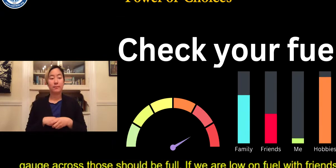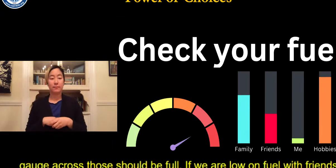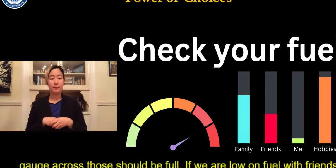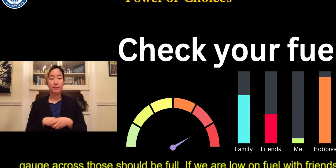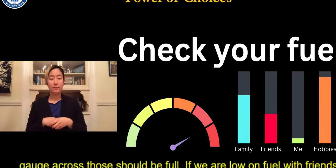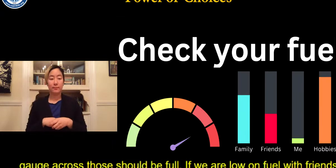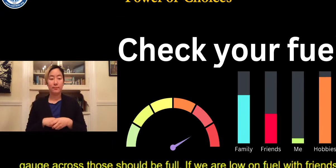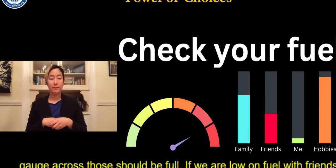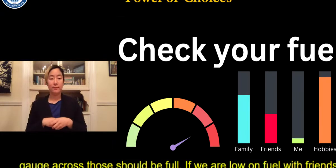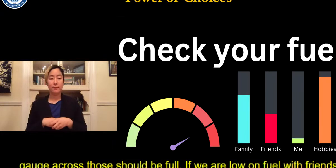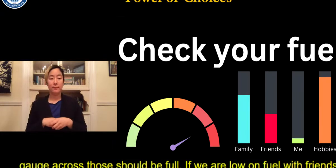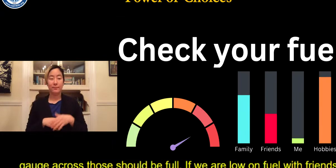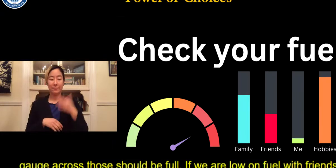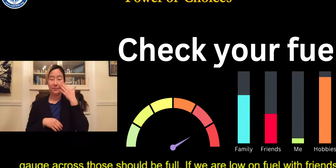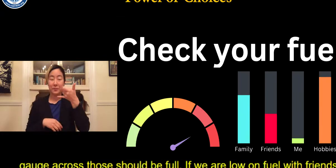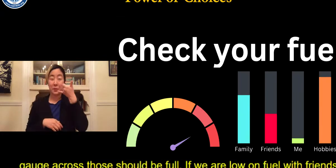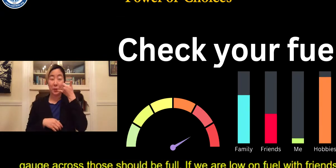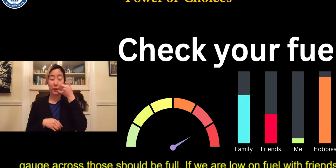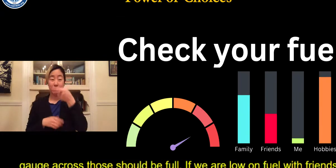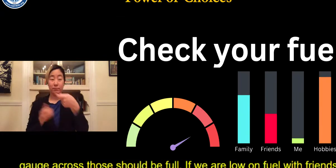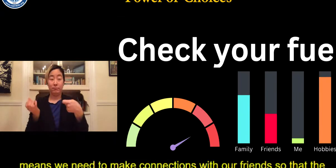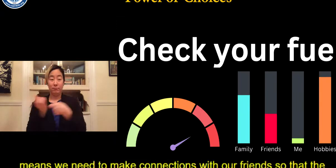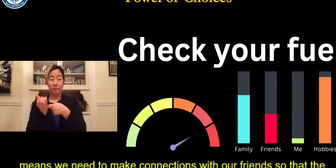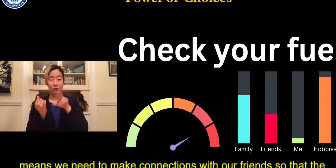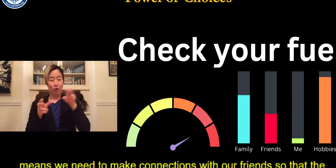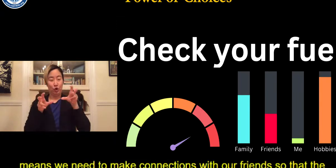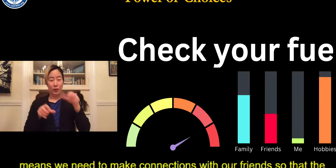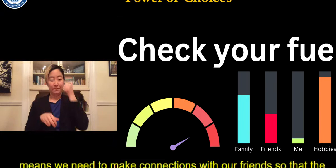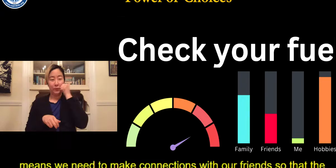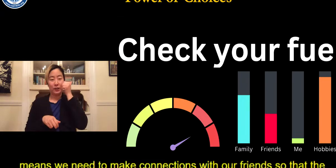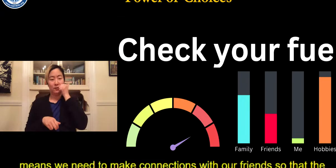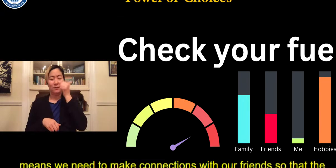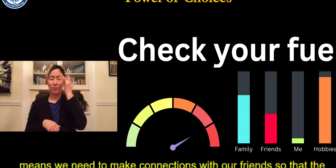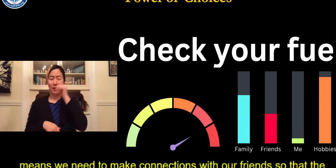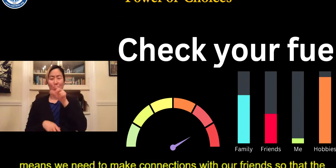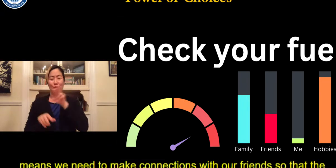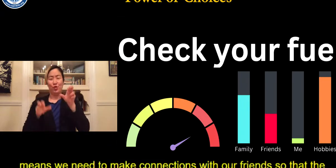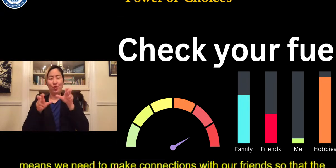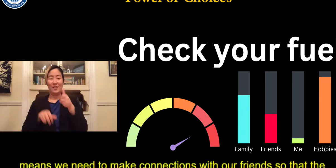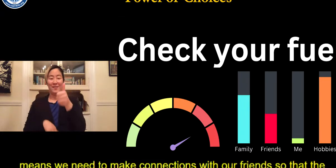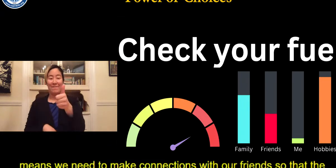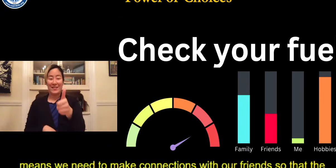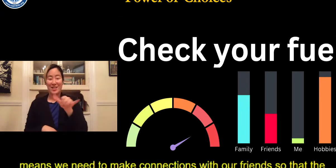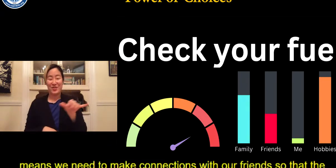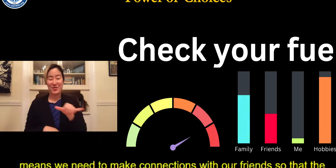assess the levels of the fuel within yourself. So I recommend that you do that.